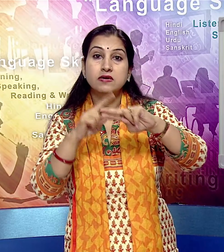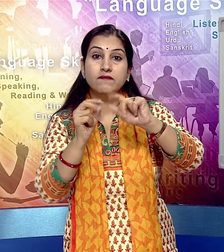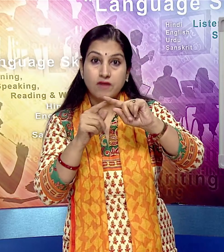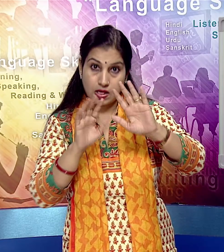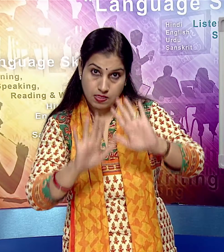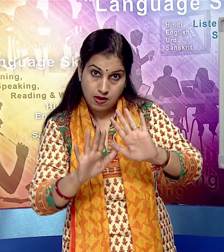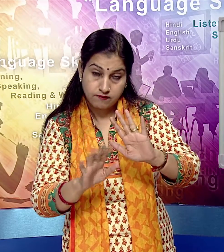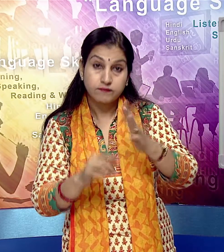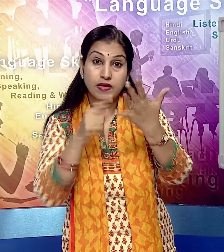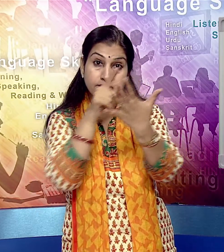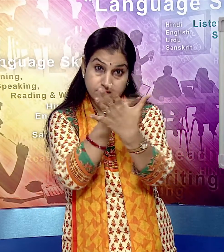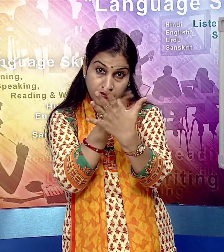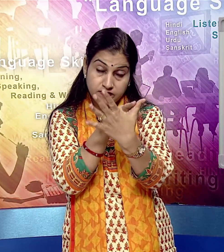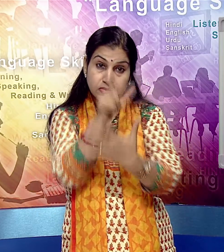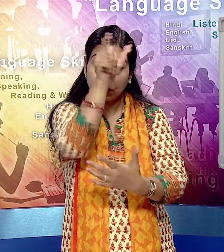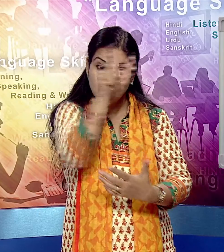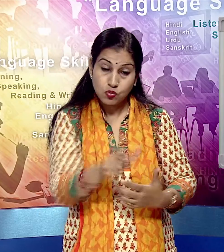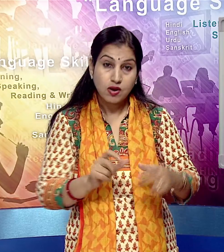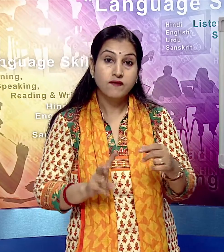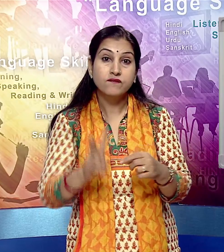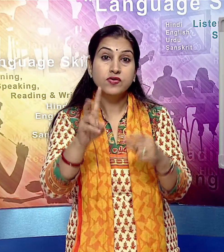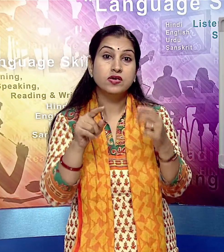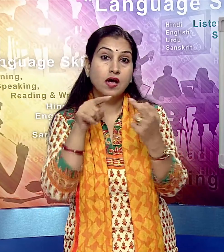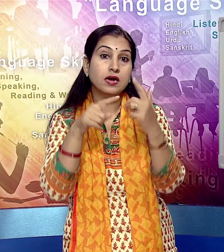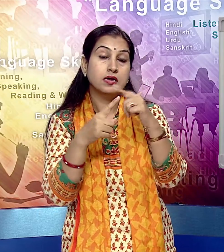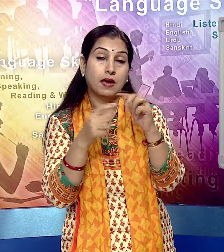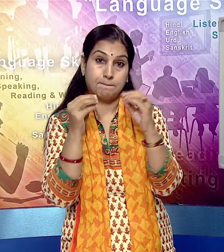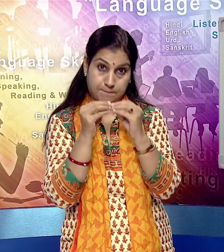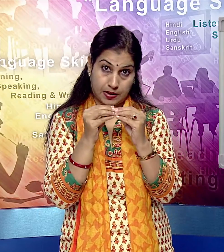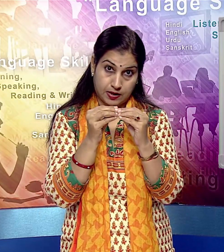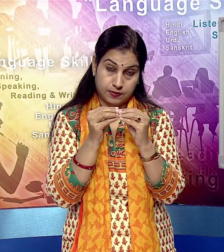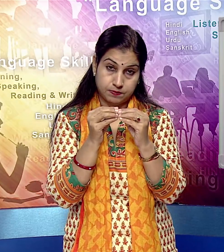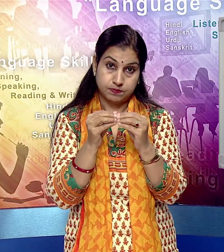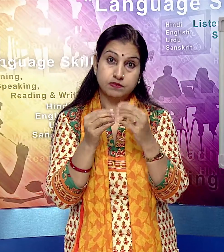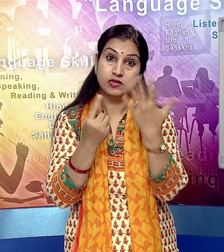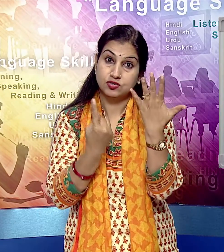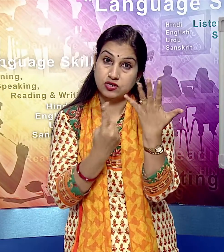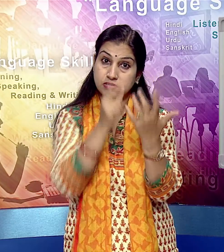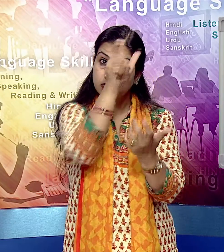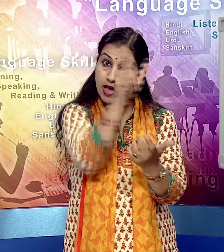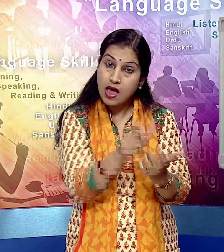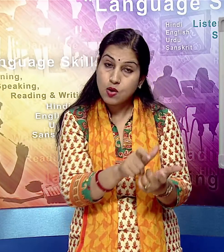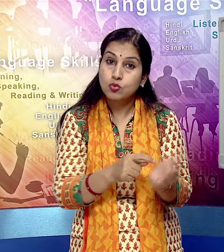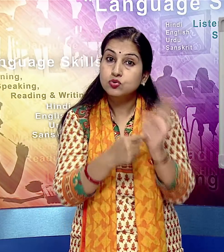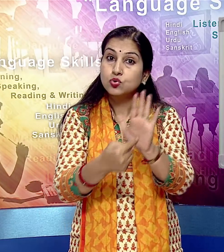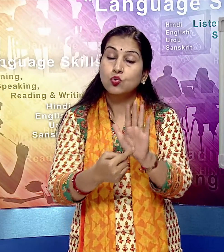The fifth arrow shows vitamin B. And the sixth arrow shows vitamin